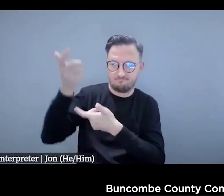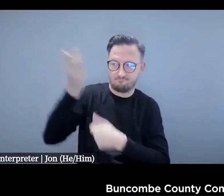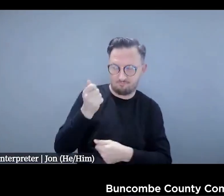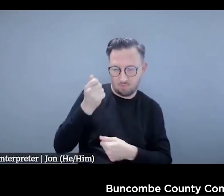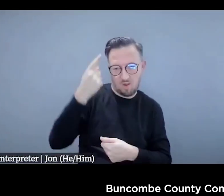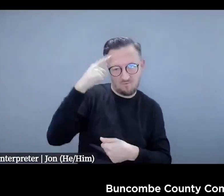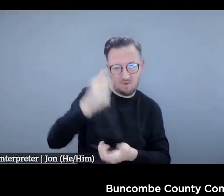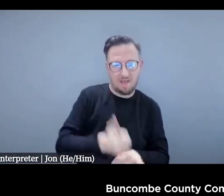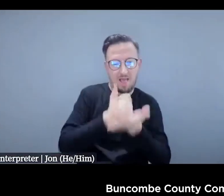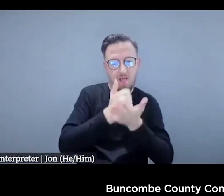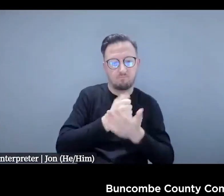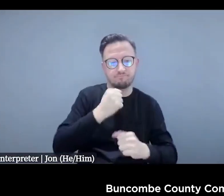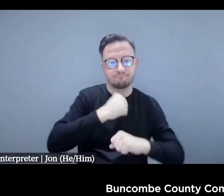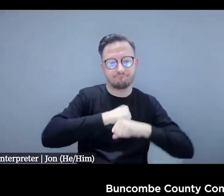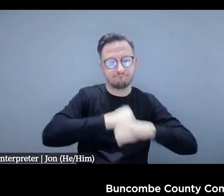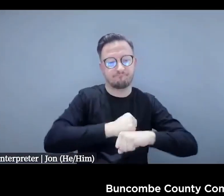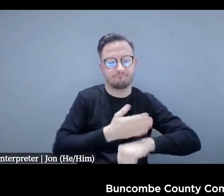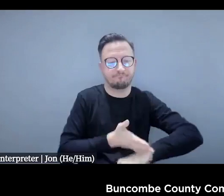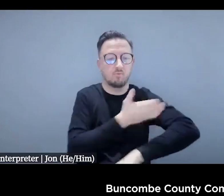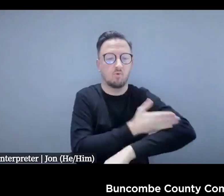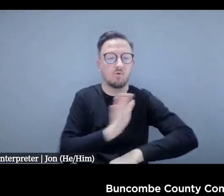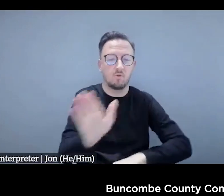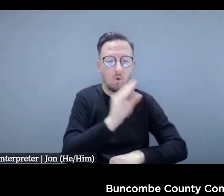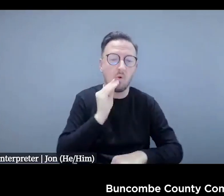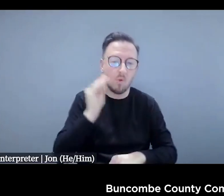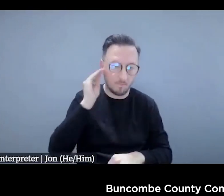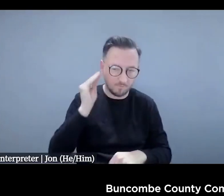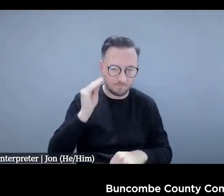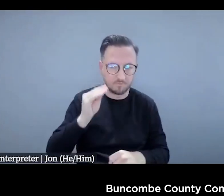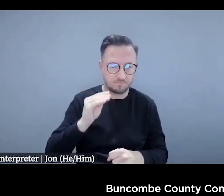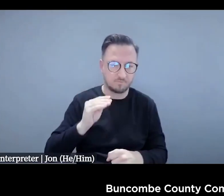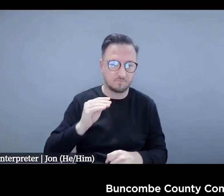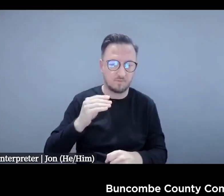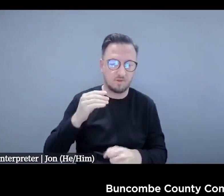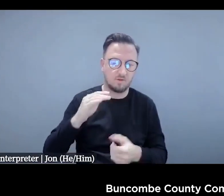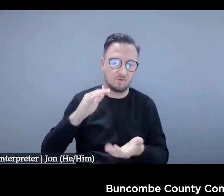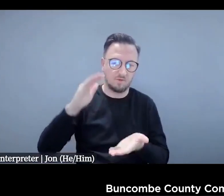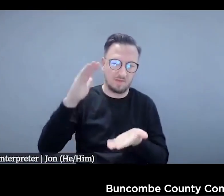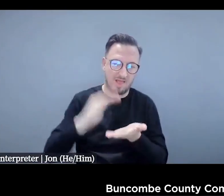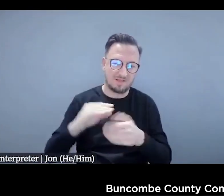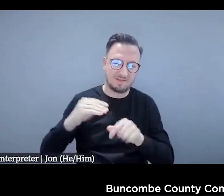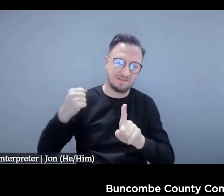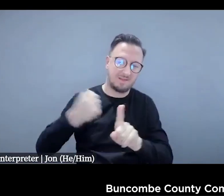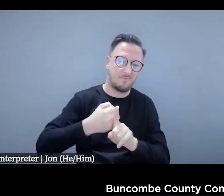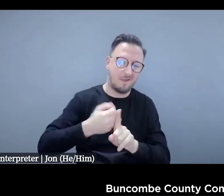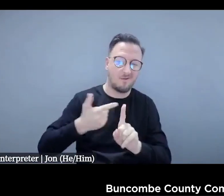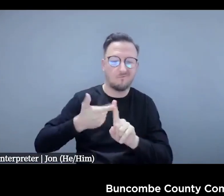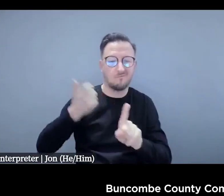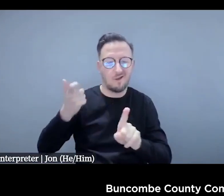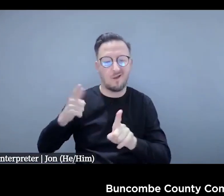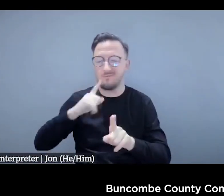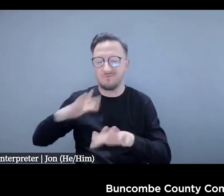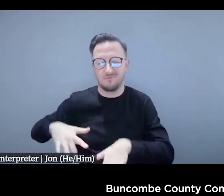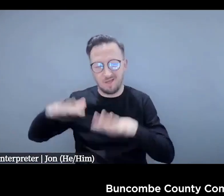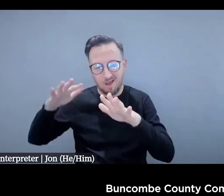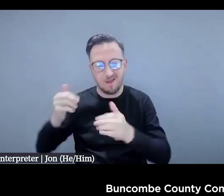homes more resilient by reducing the long-term risk and impacts of natural hazards, such as floods, wildfires,